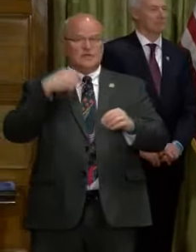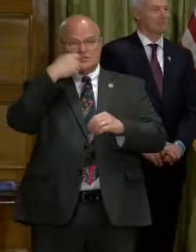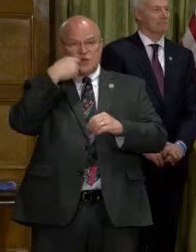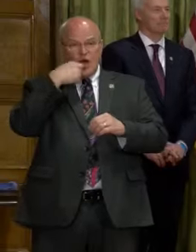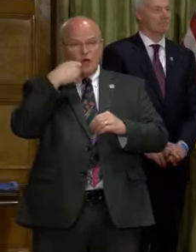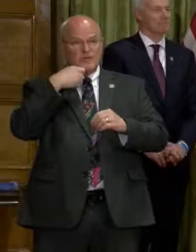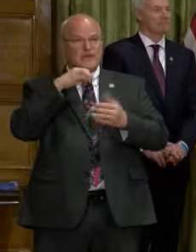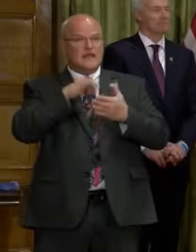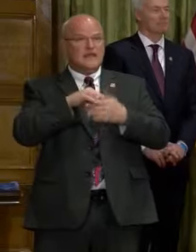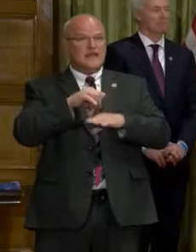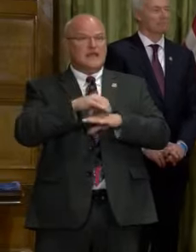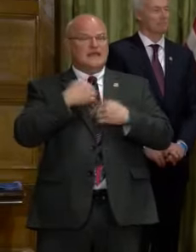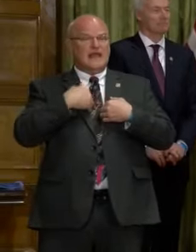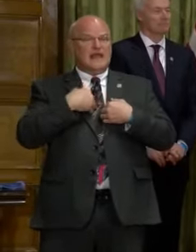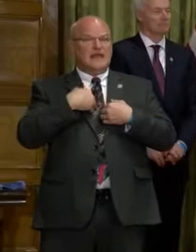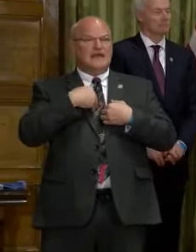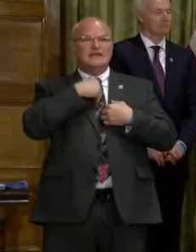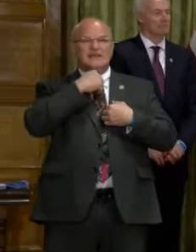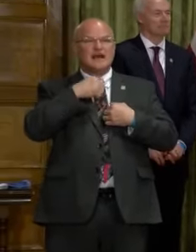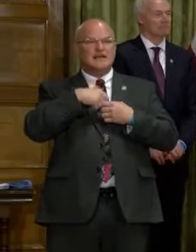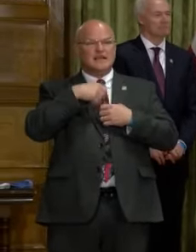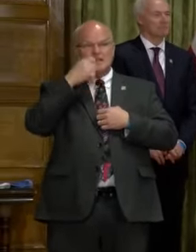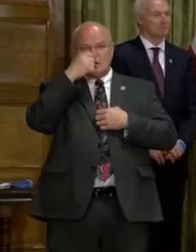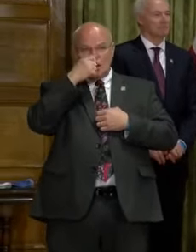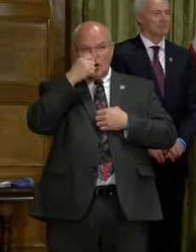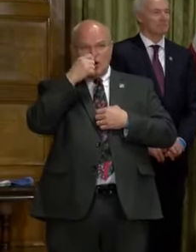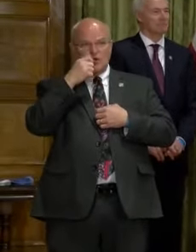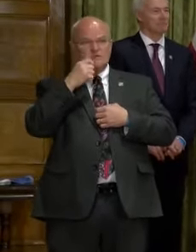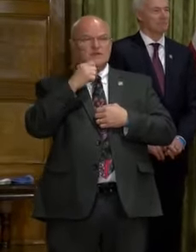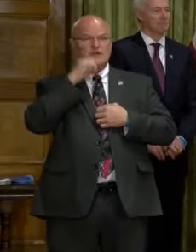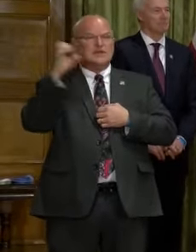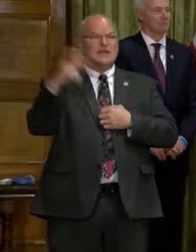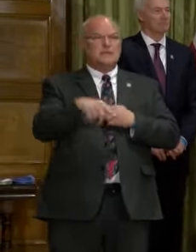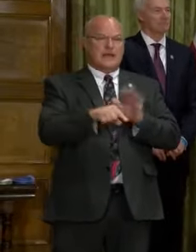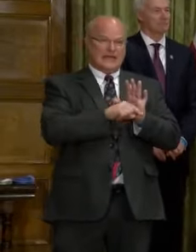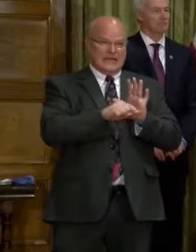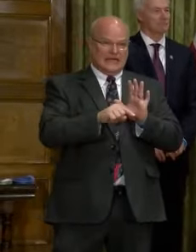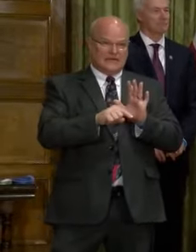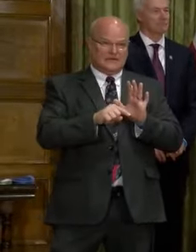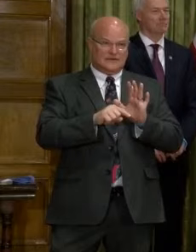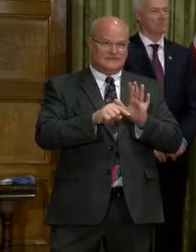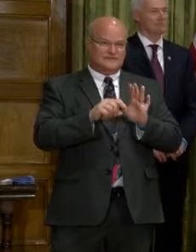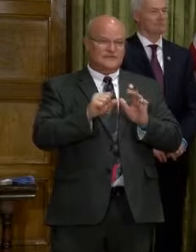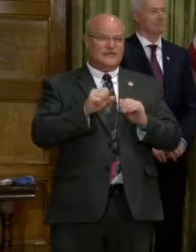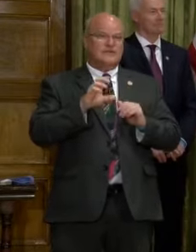in that they hadn't actually swabbed in their nose, it would come back negative.